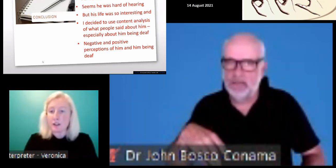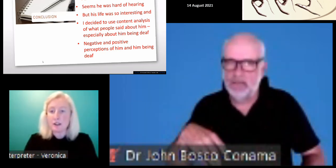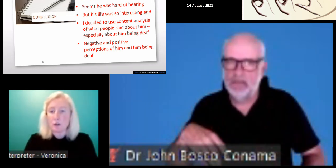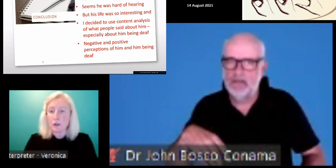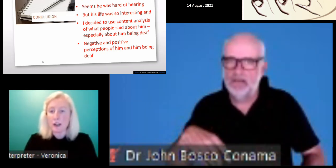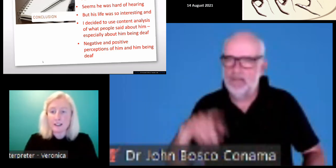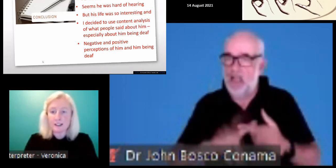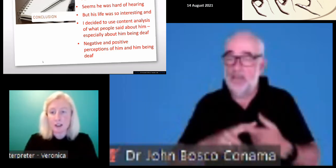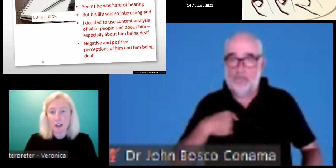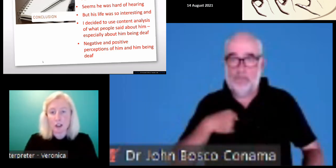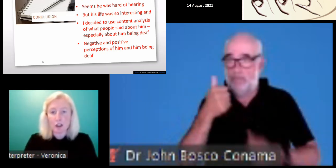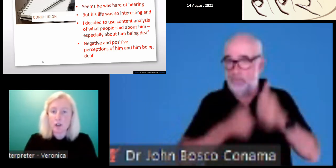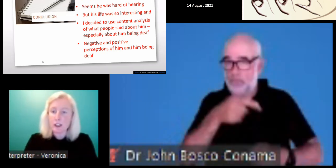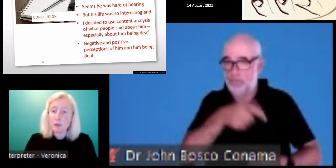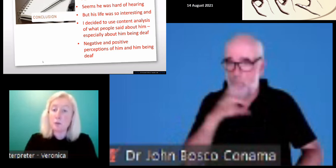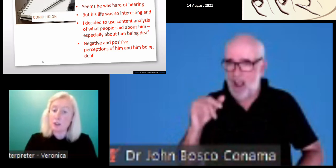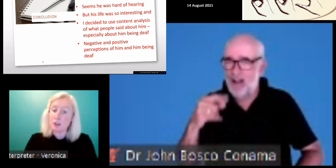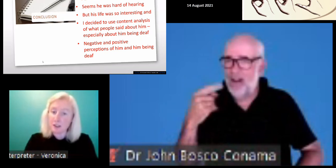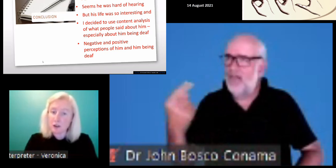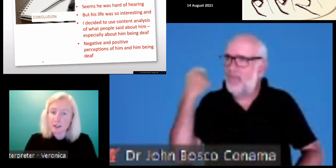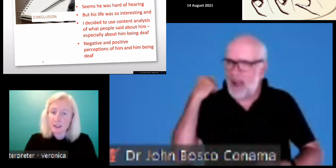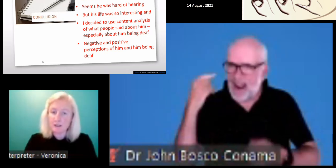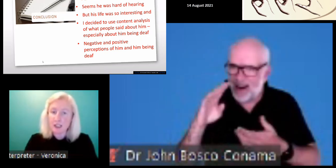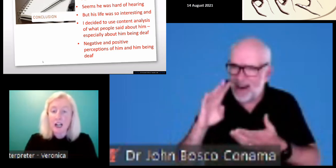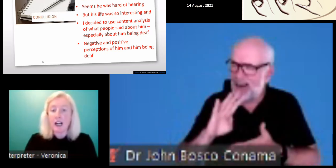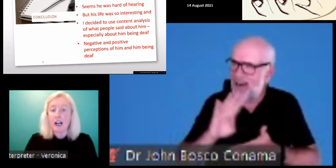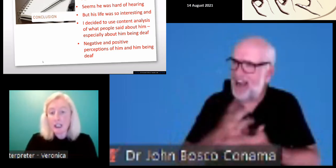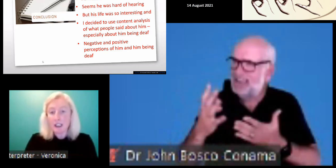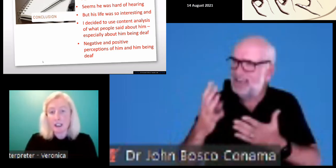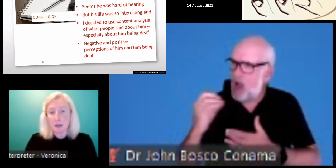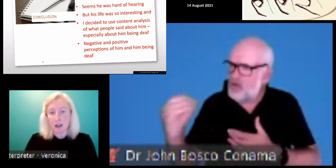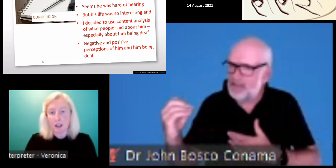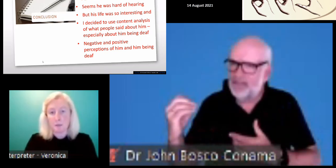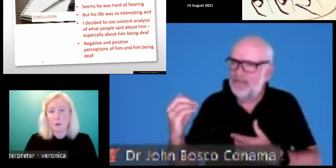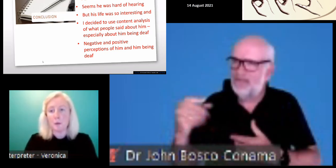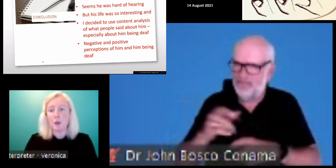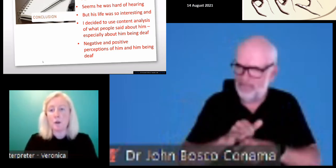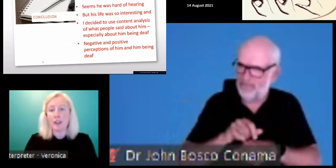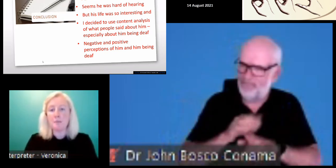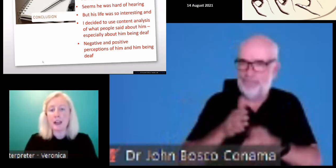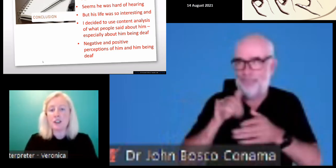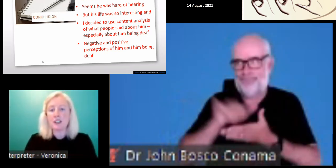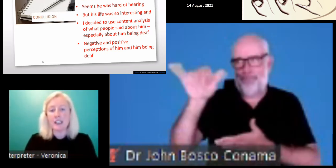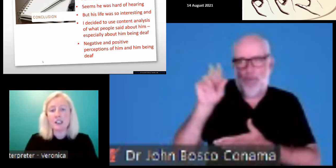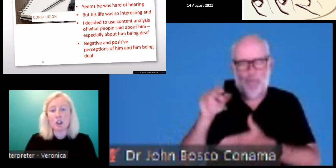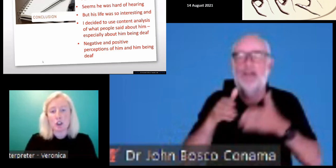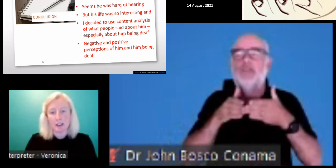different race, color, creed, which is always interesting. I admire him when we think back to the